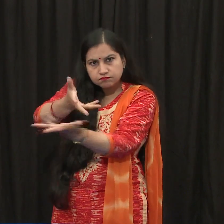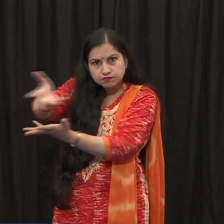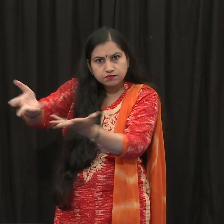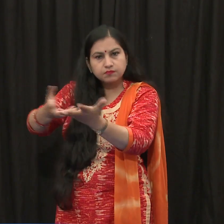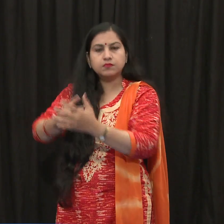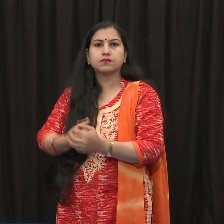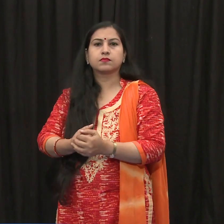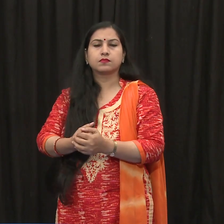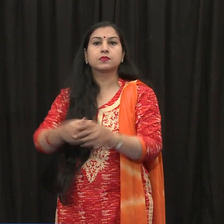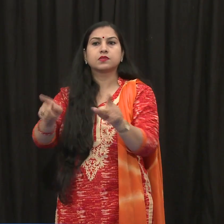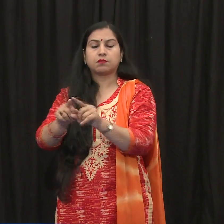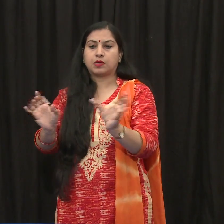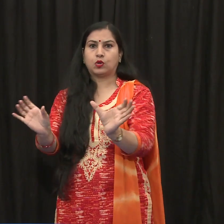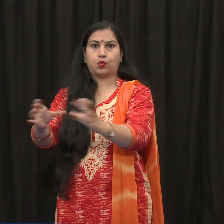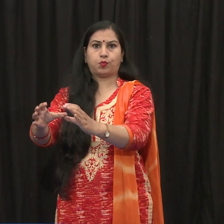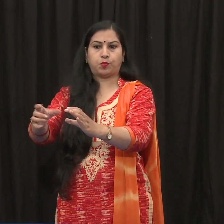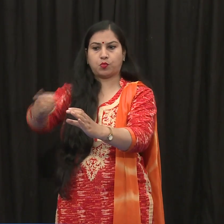a constituent assembly.